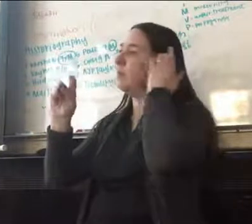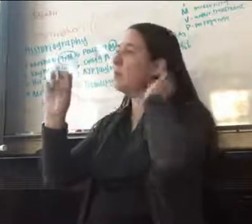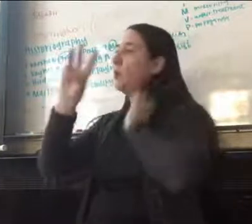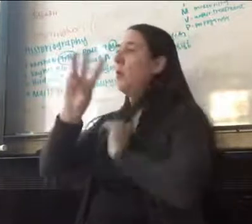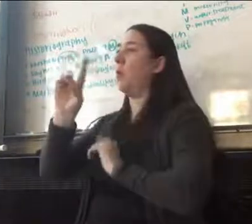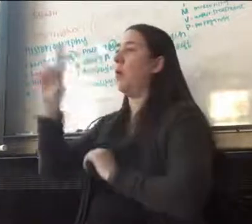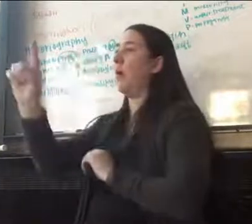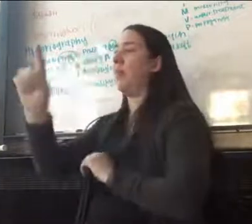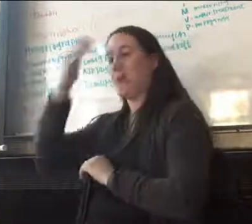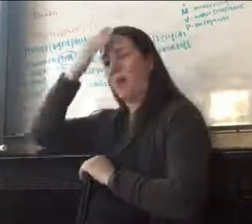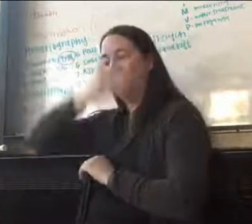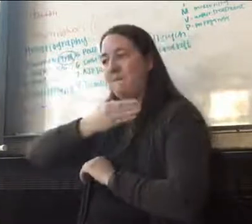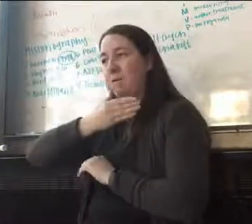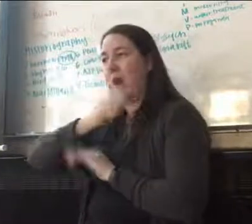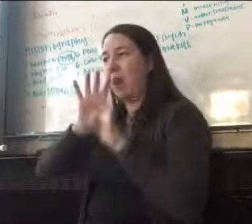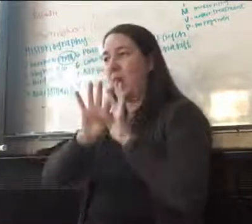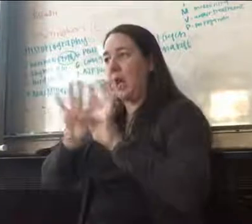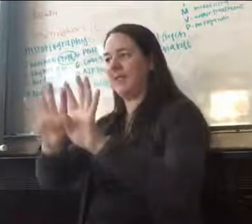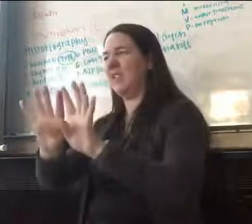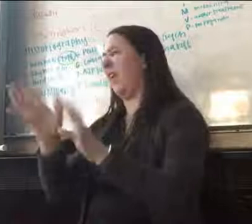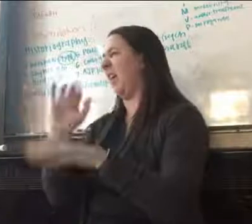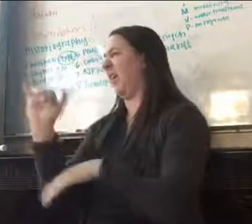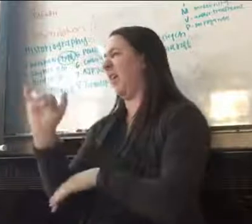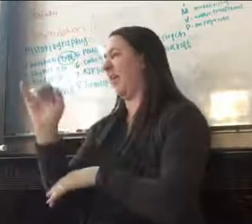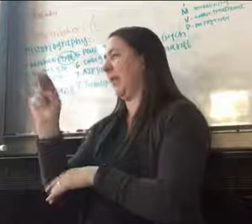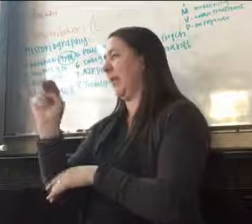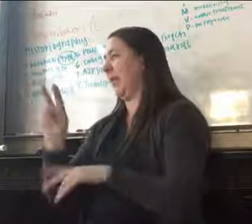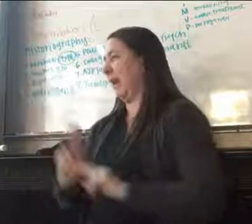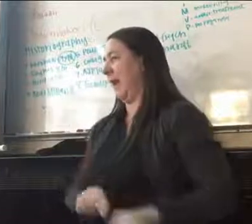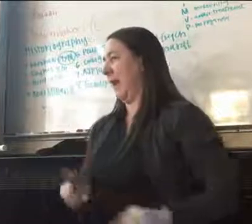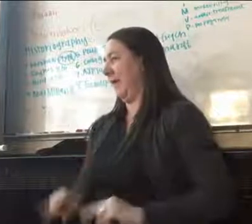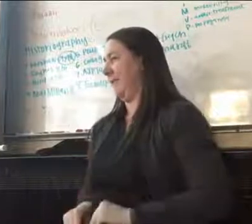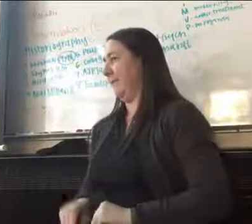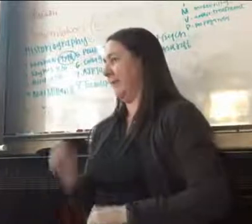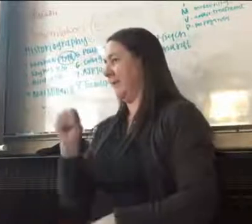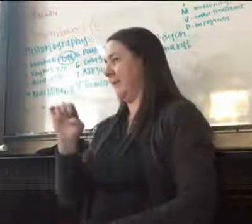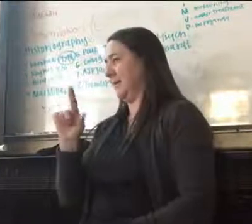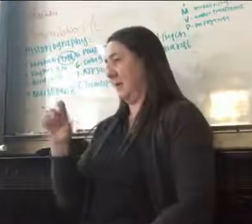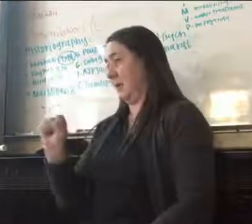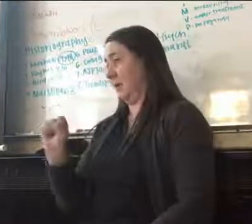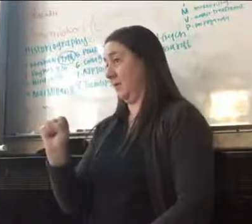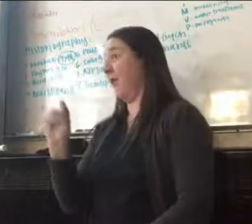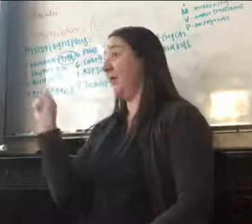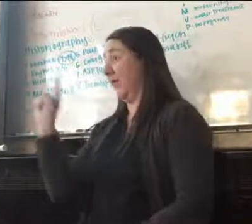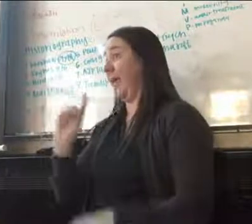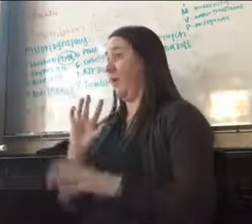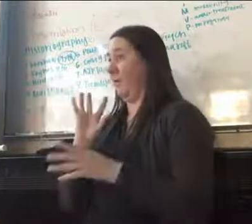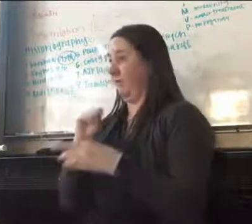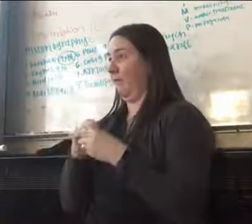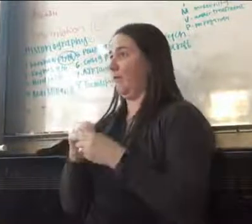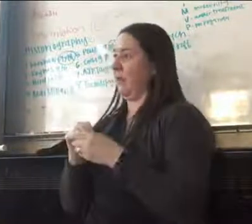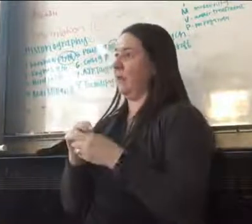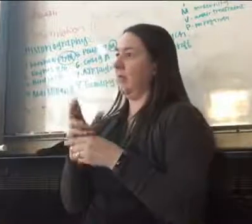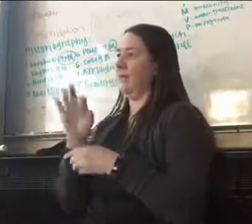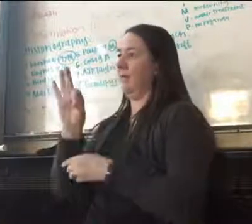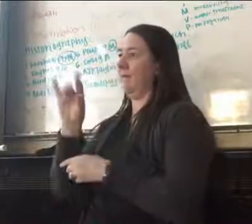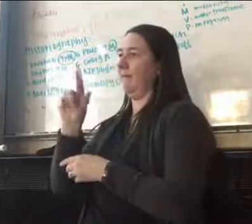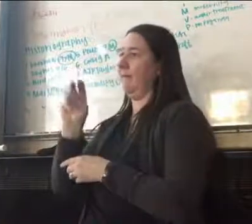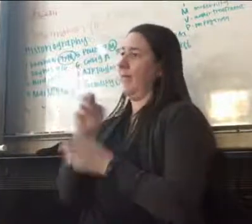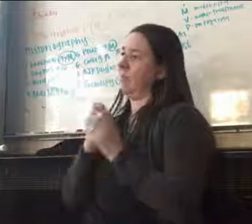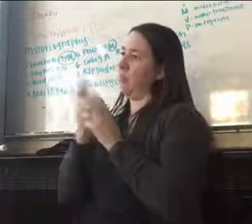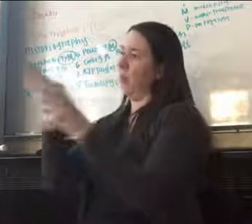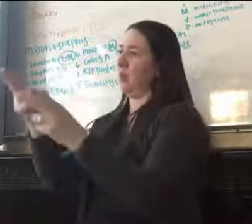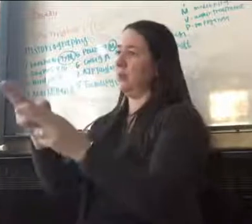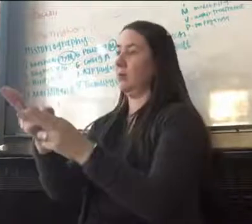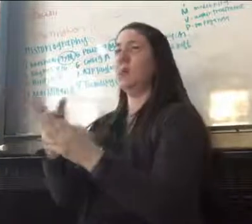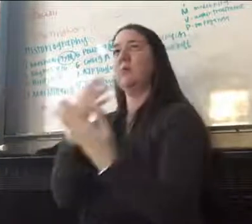the front lines. They were basically our Navy SEALs. They were the first ones to go in, and they were also the first ones to do the flamethrowers. There's all these really great books about the symbolism of